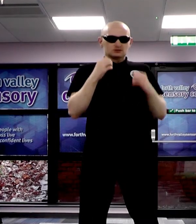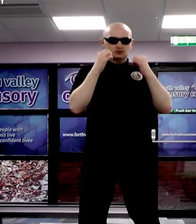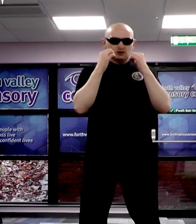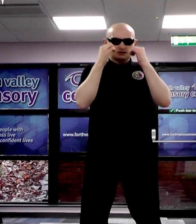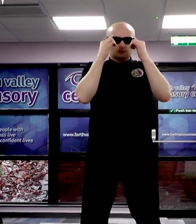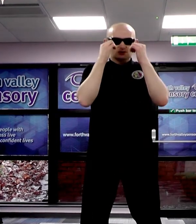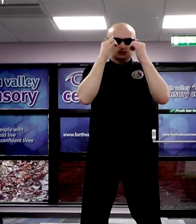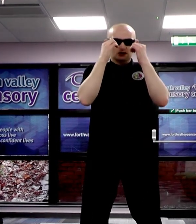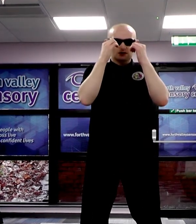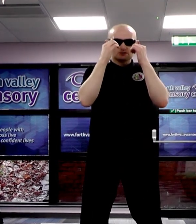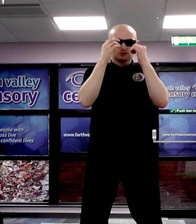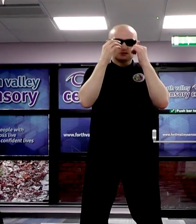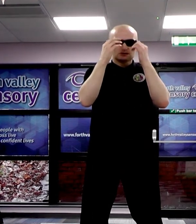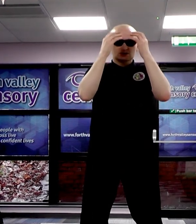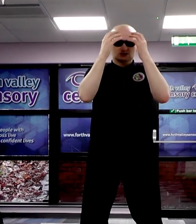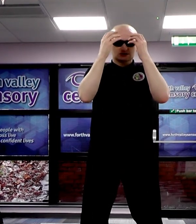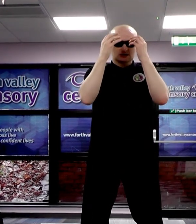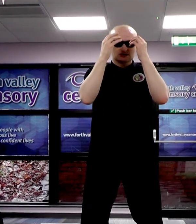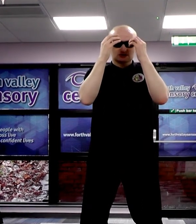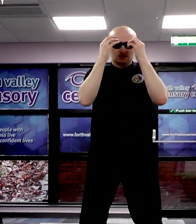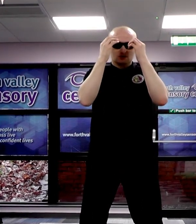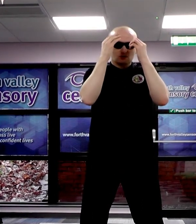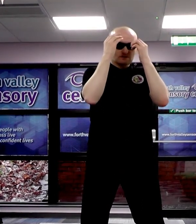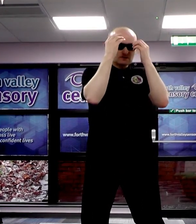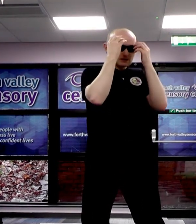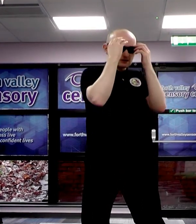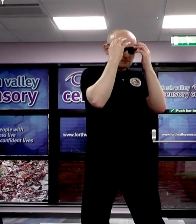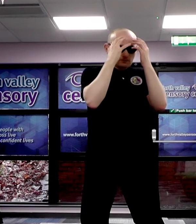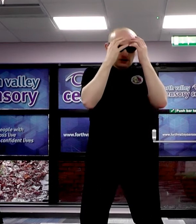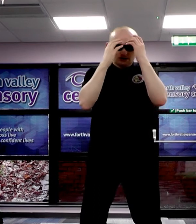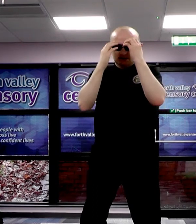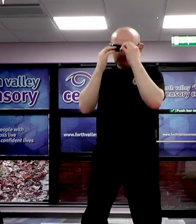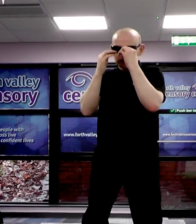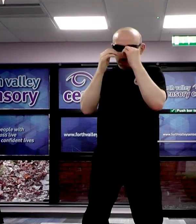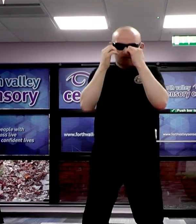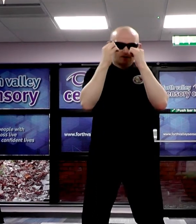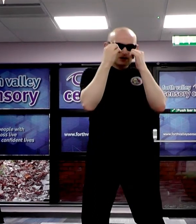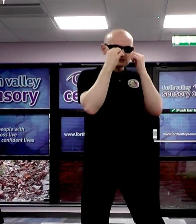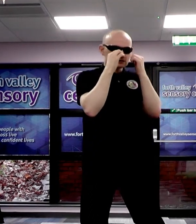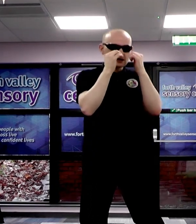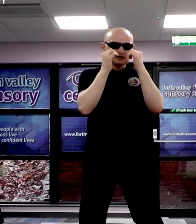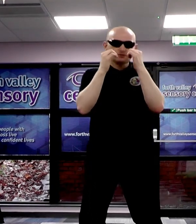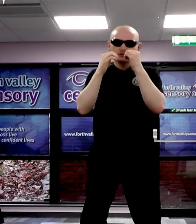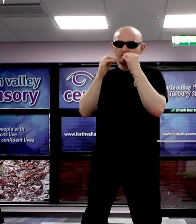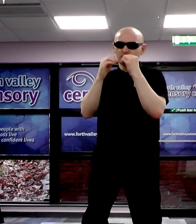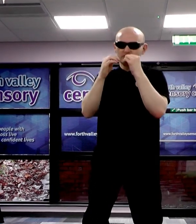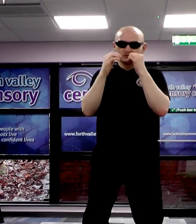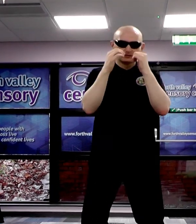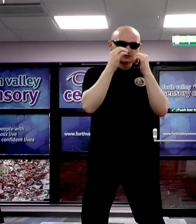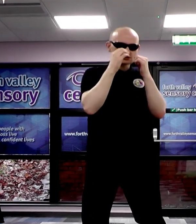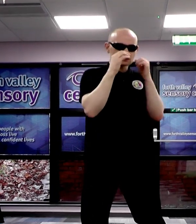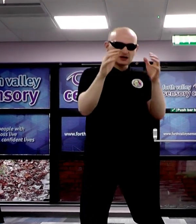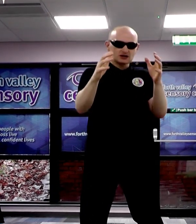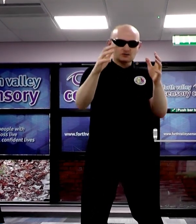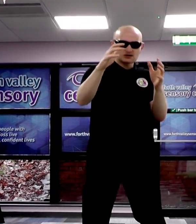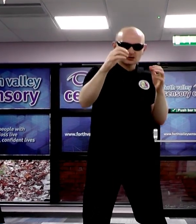So as we are starting doing these exercises, I want you to practice that tiny wee movement. So it's a tiny wee square